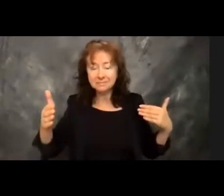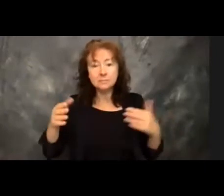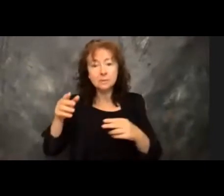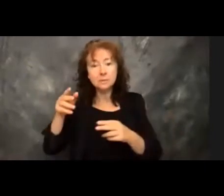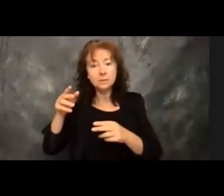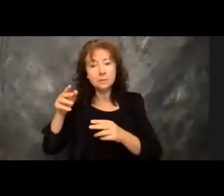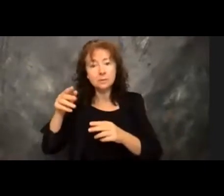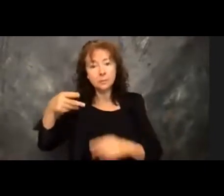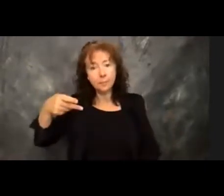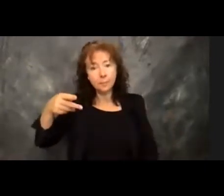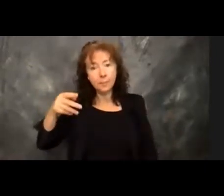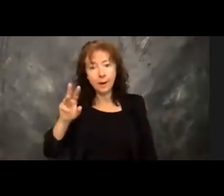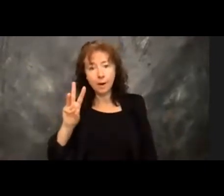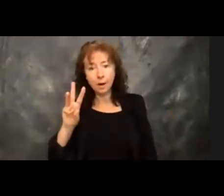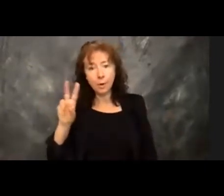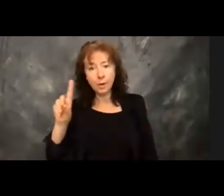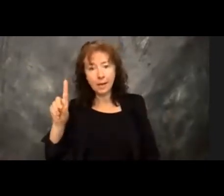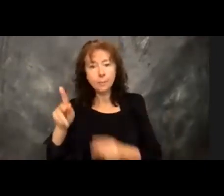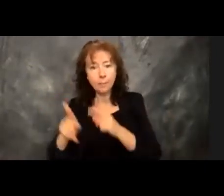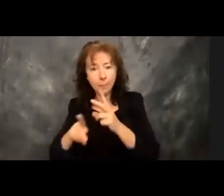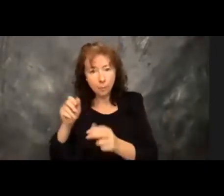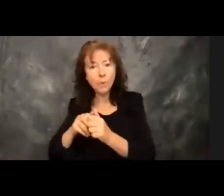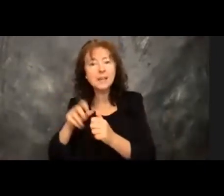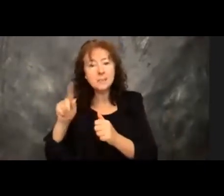able and allowed to vote, but